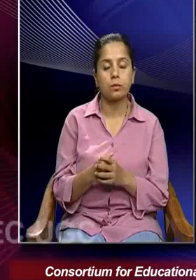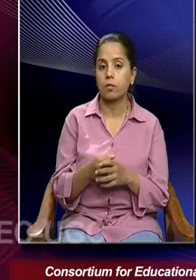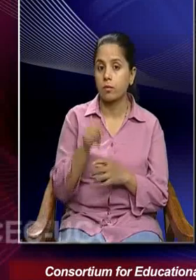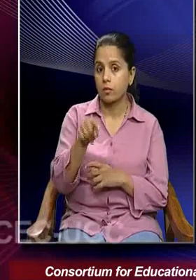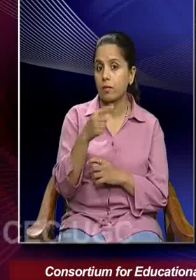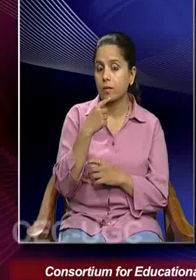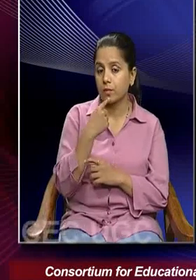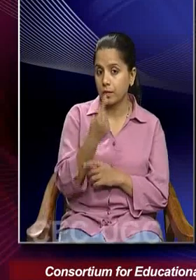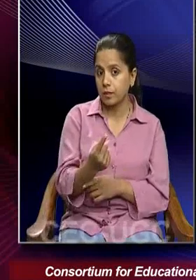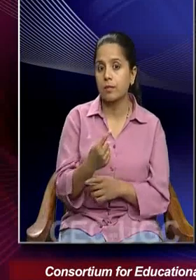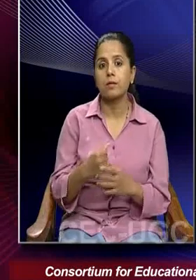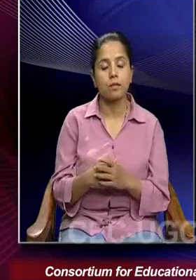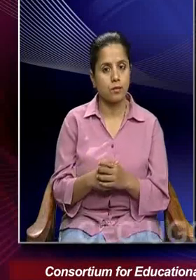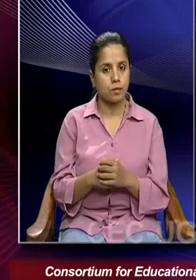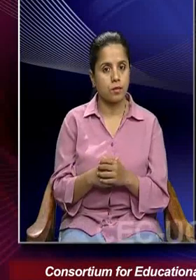this